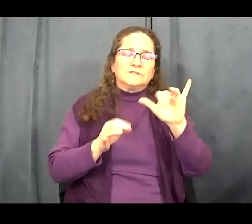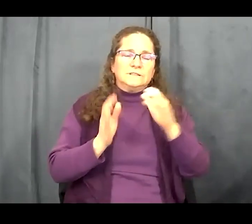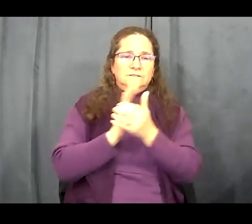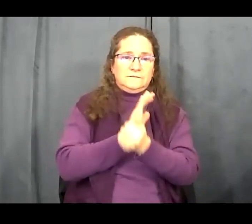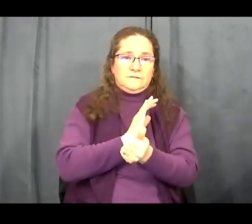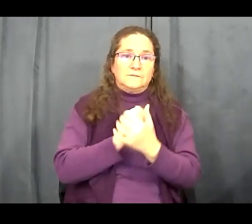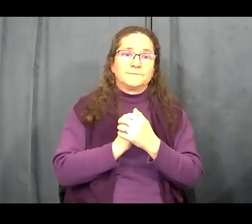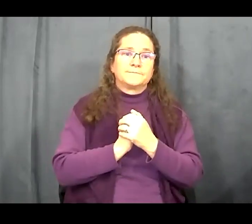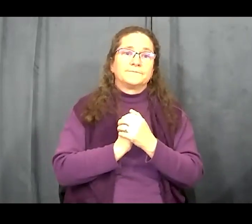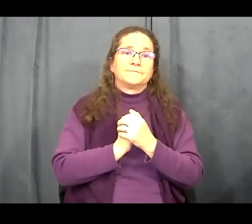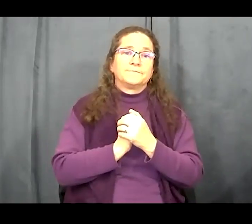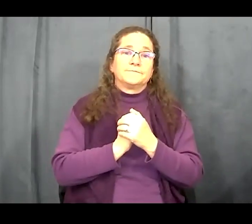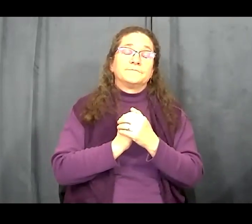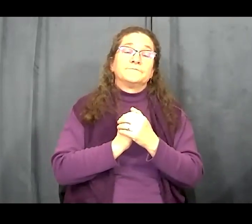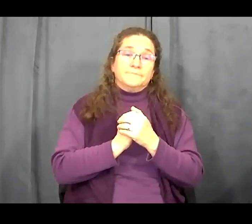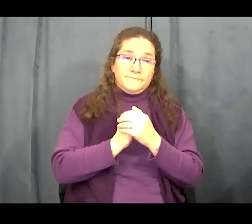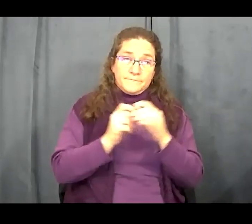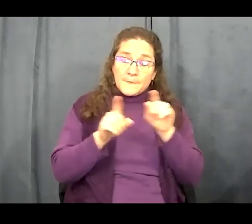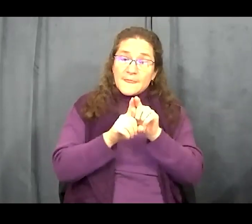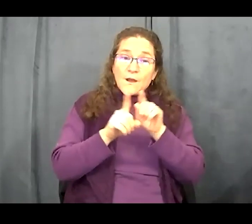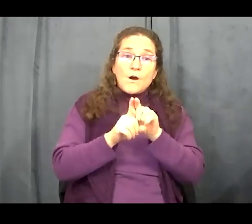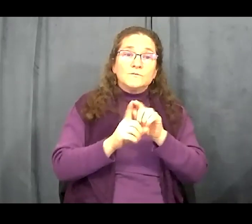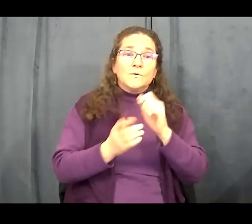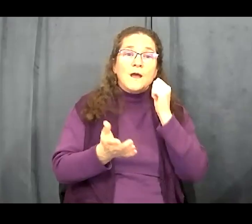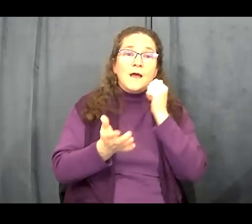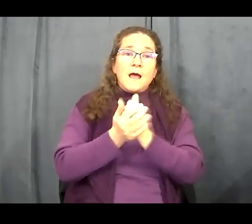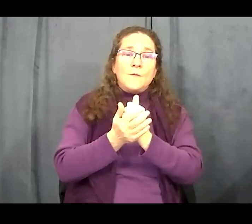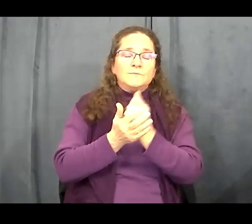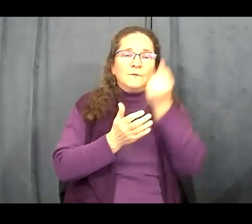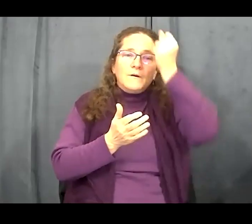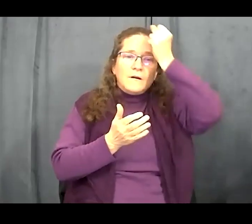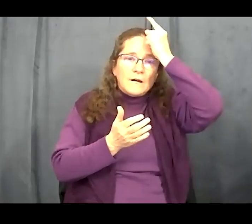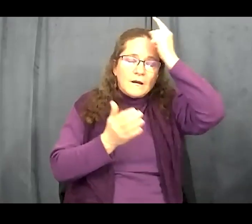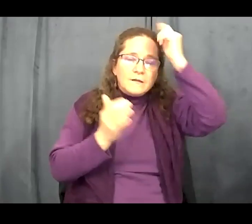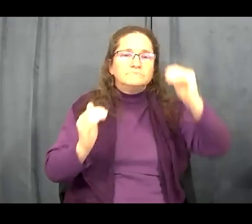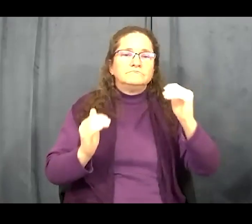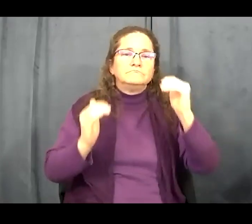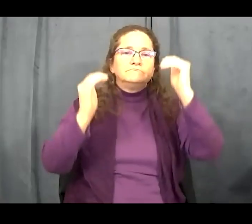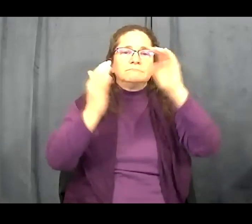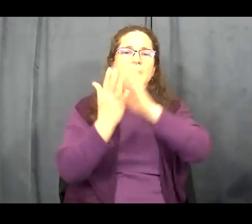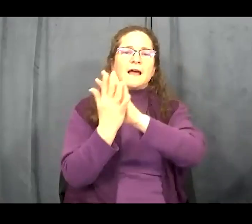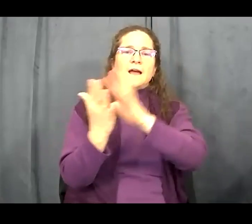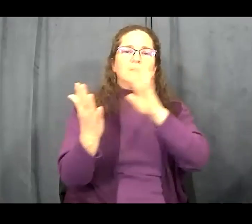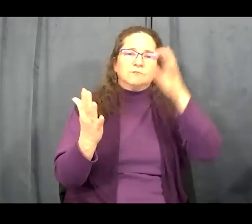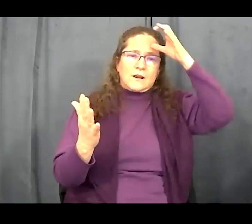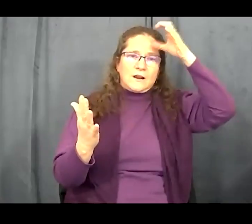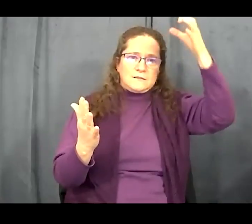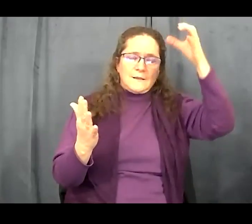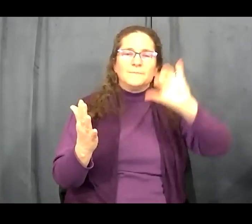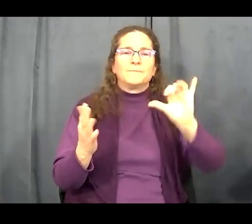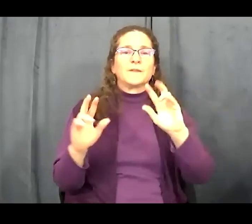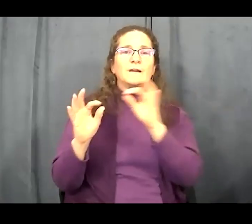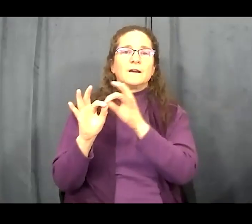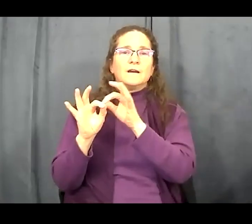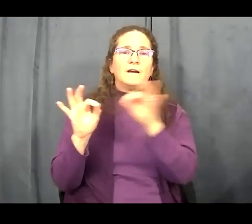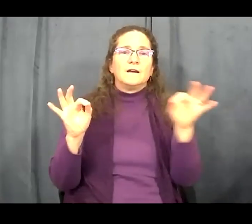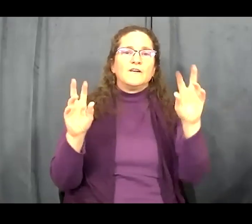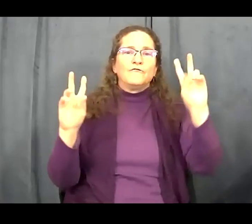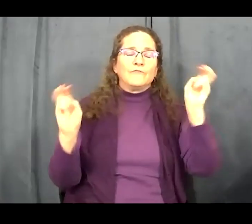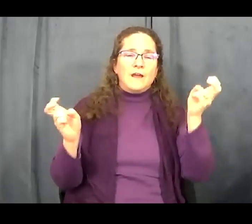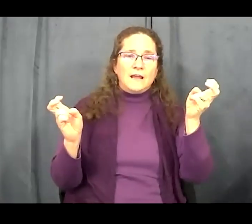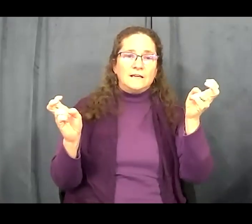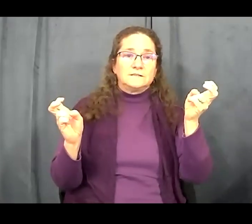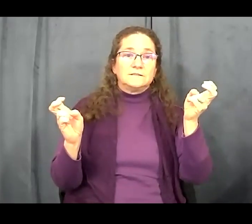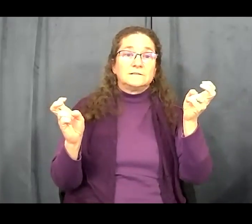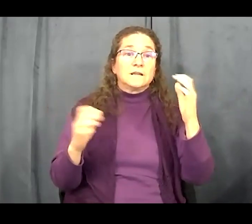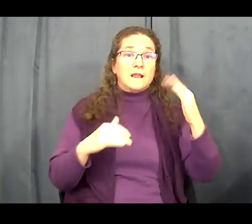to access higher abstract concepts within the story, such as a phrase, and it builds a bridge between English and ASL,